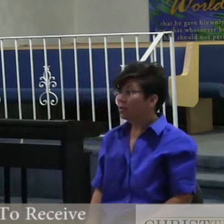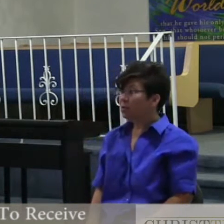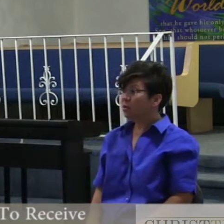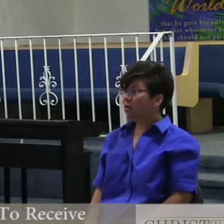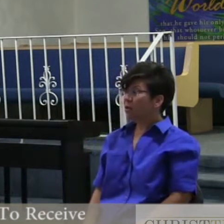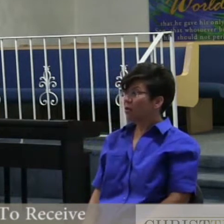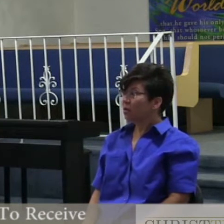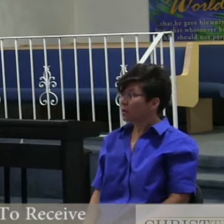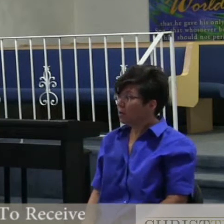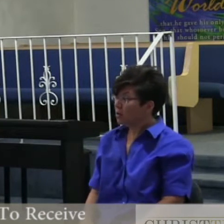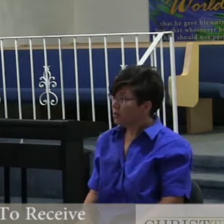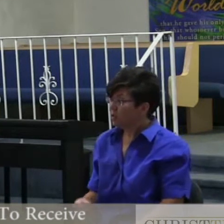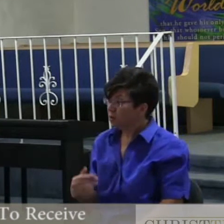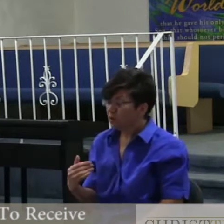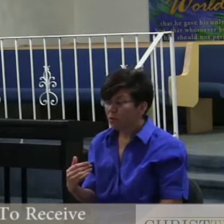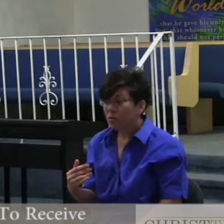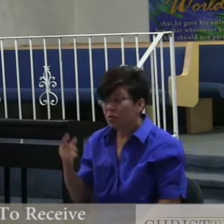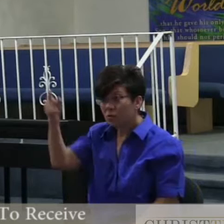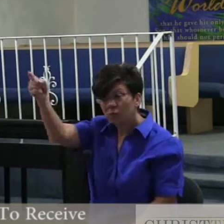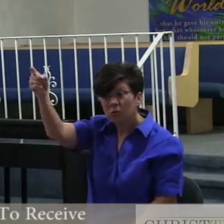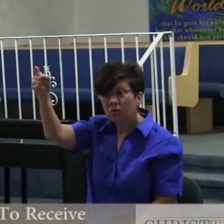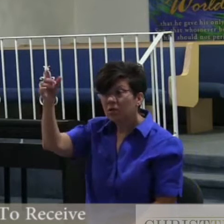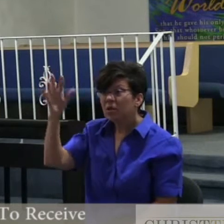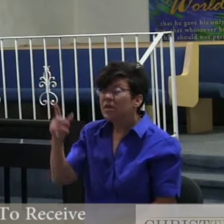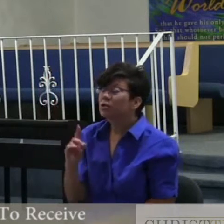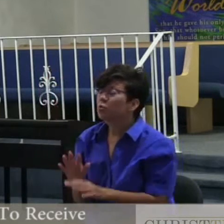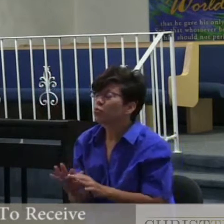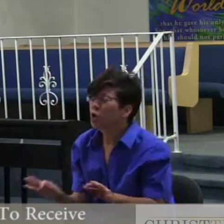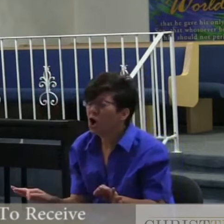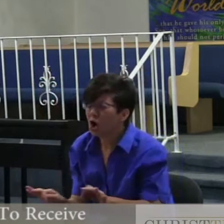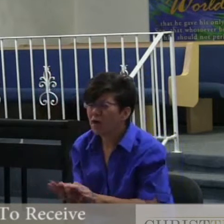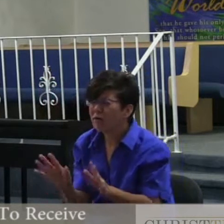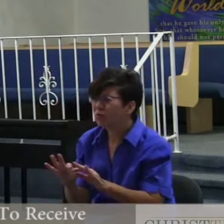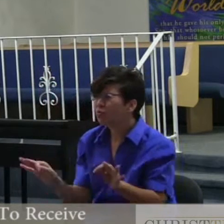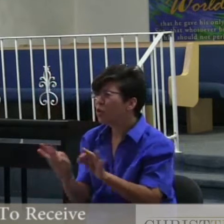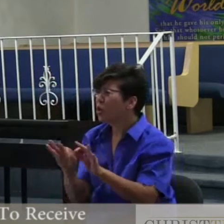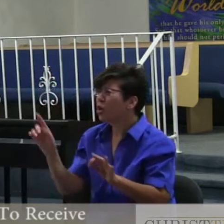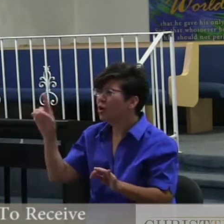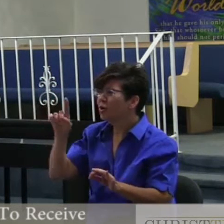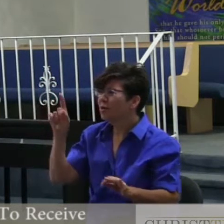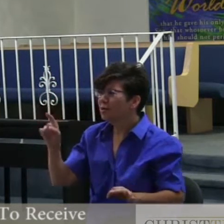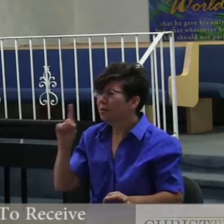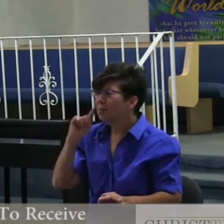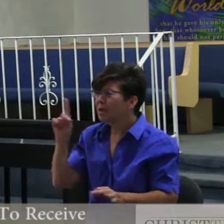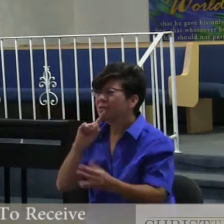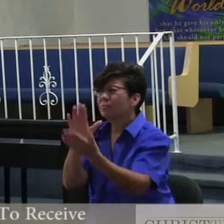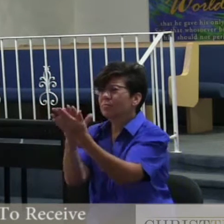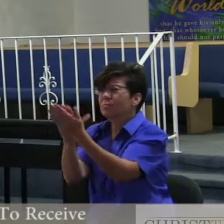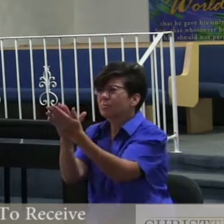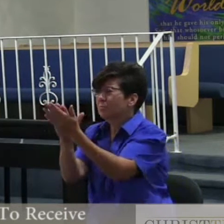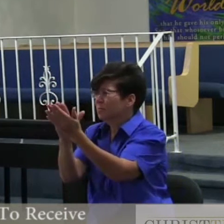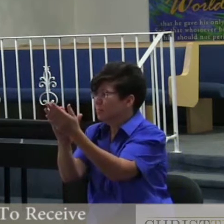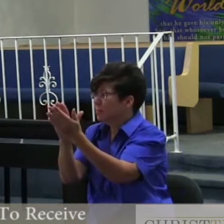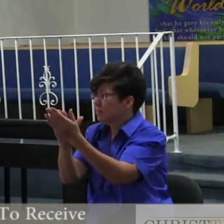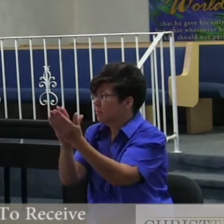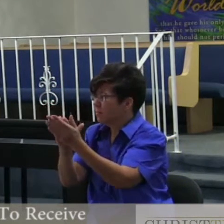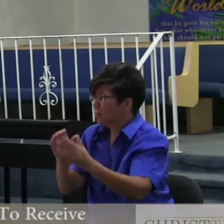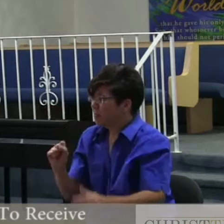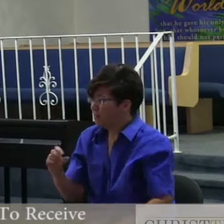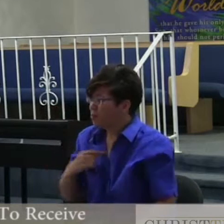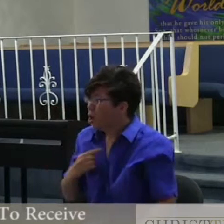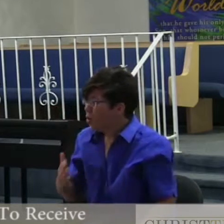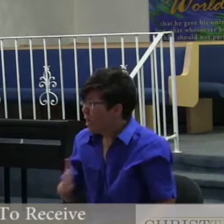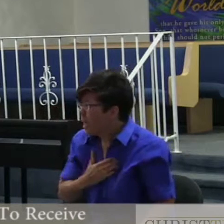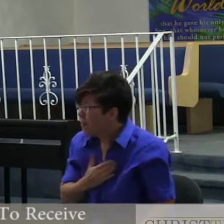We must die daily. He's worth it. He's worthy to be praised. I am so